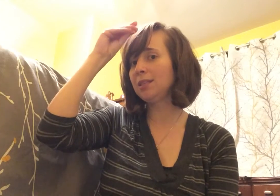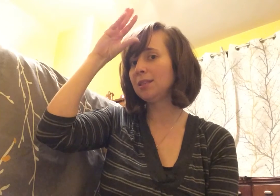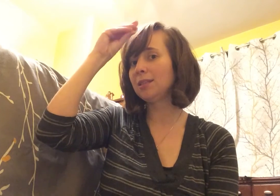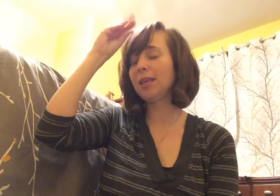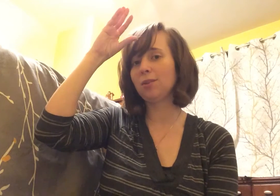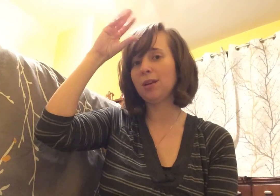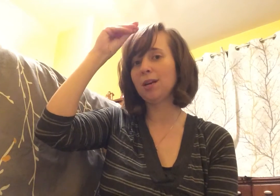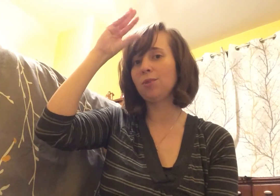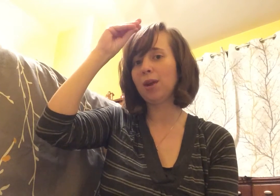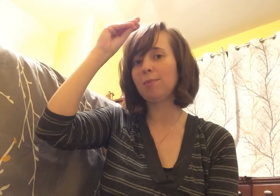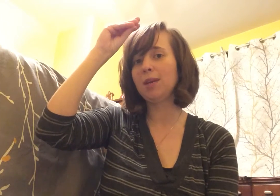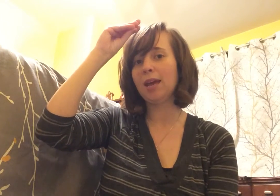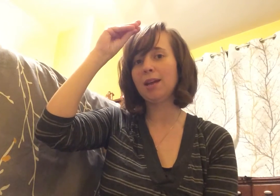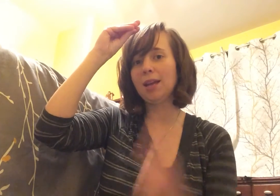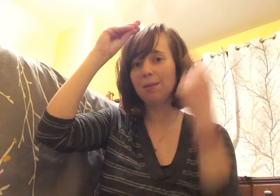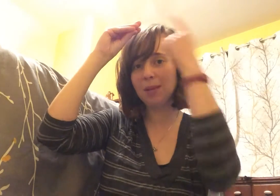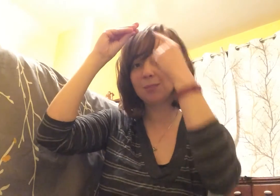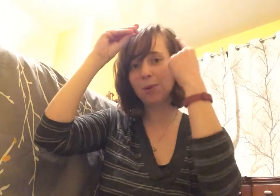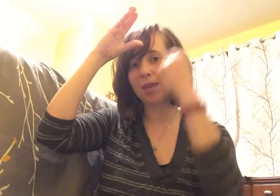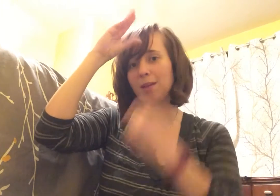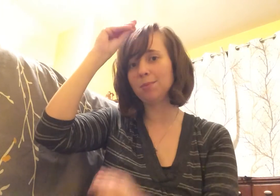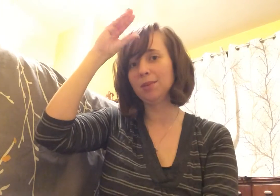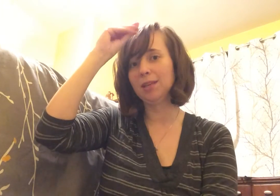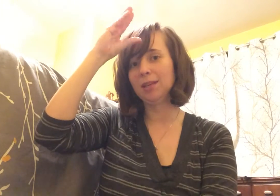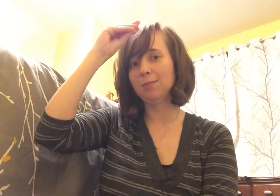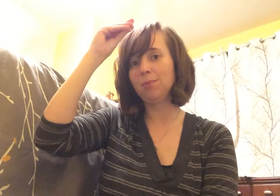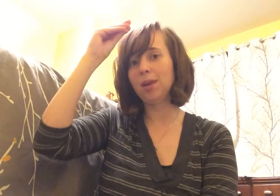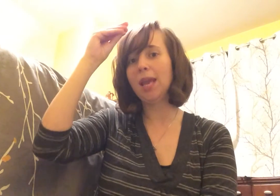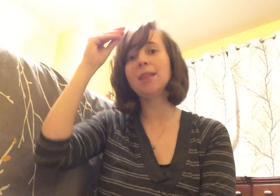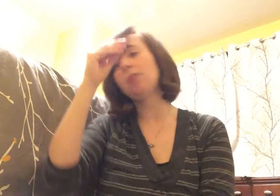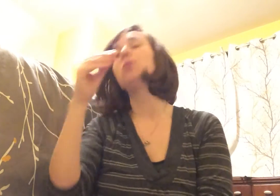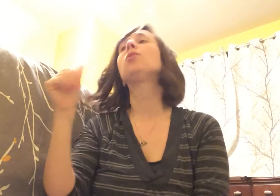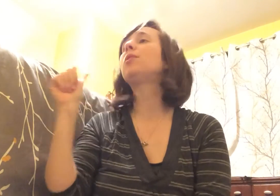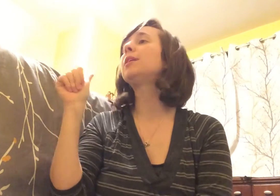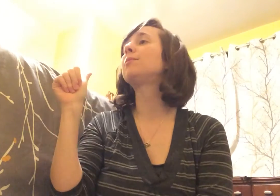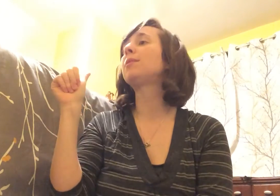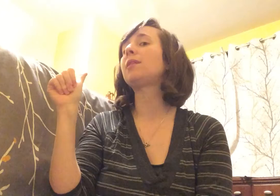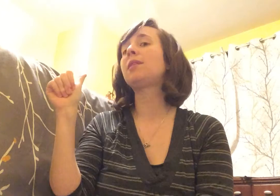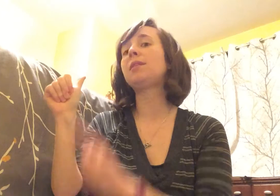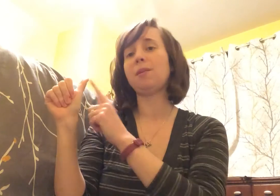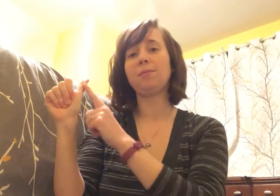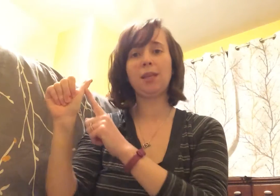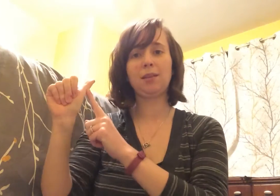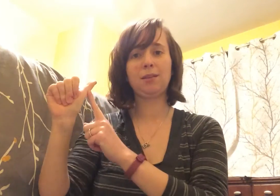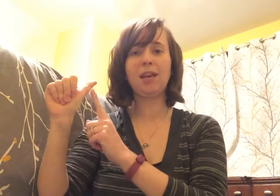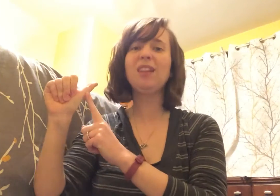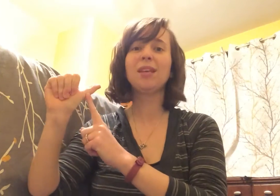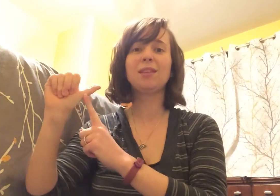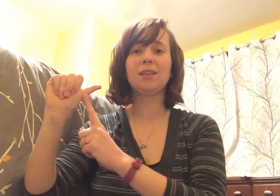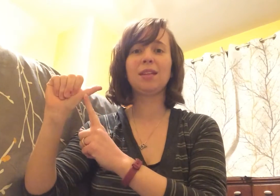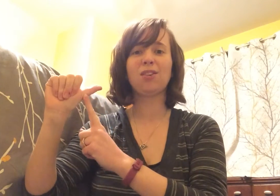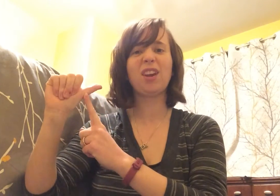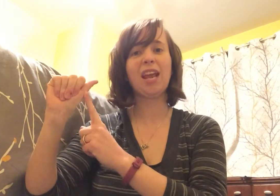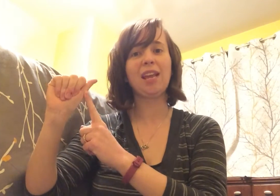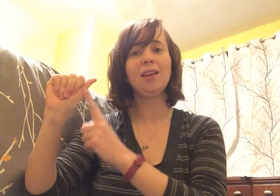this, like you're kind of grabbing at a baseball cap. Boy, and then girl is with the thumb, like kind of like the letter A,